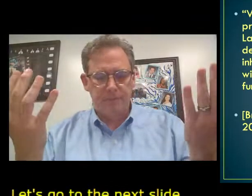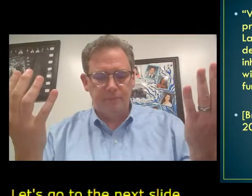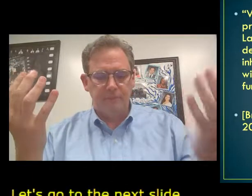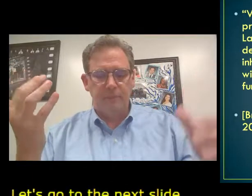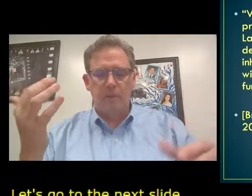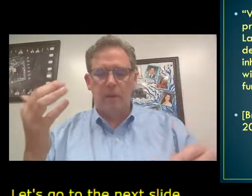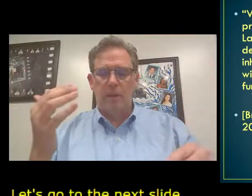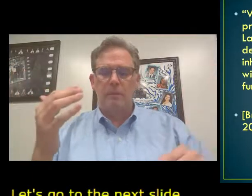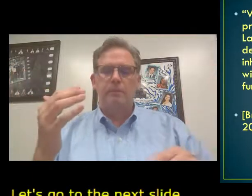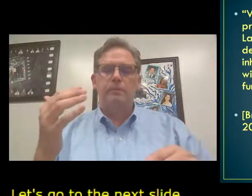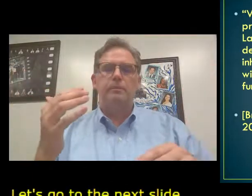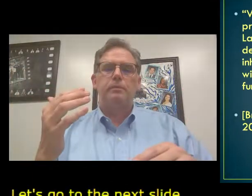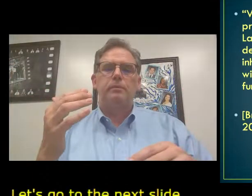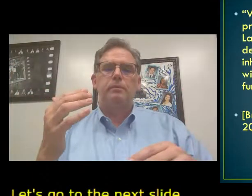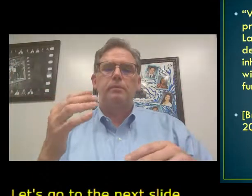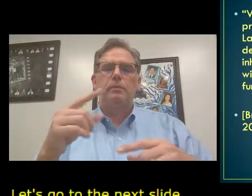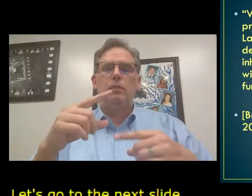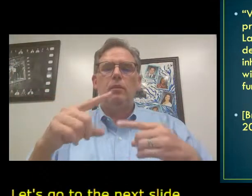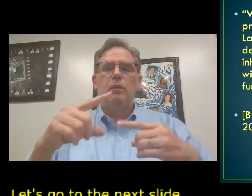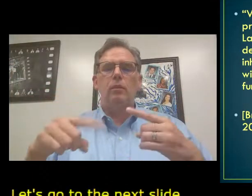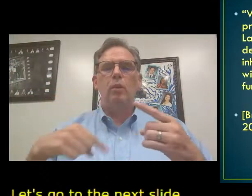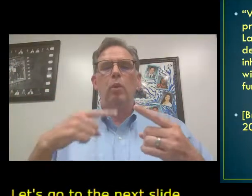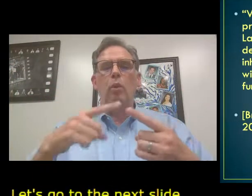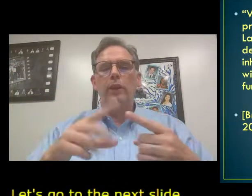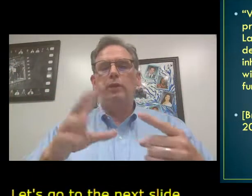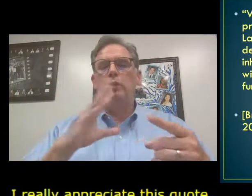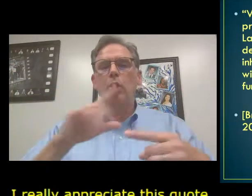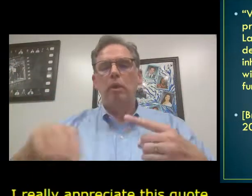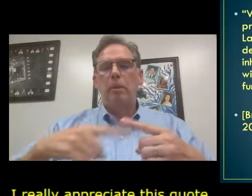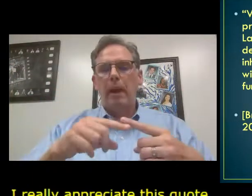Language impacts everything we do.